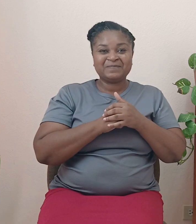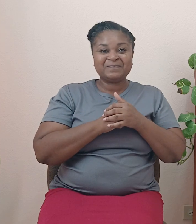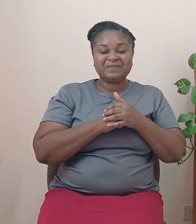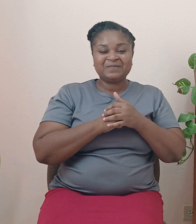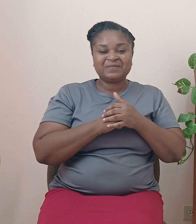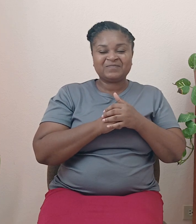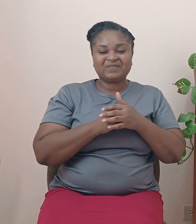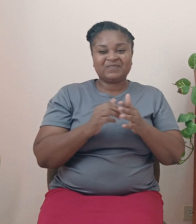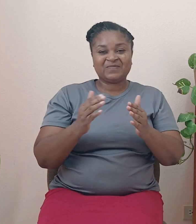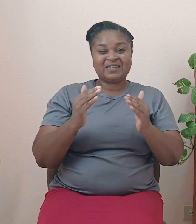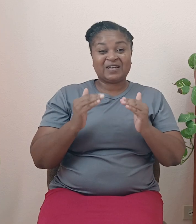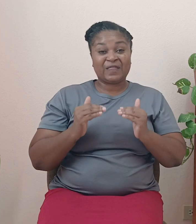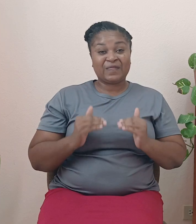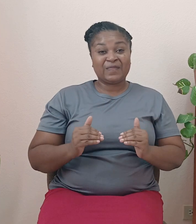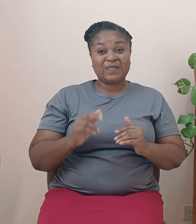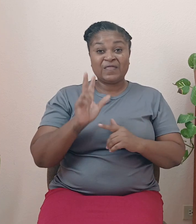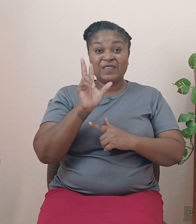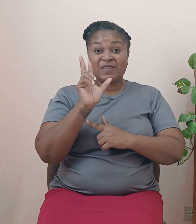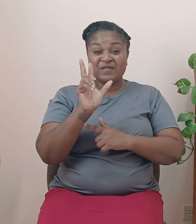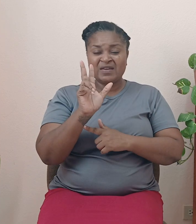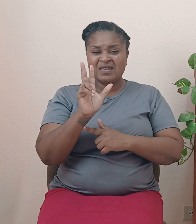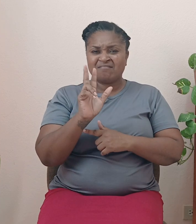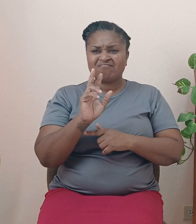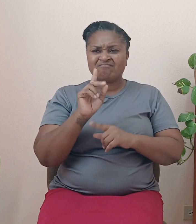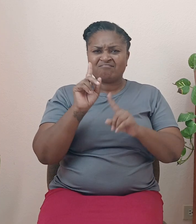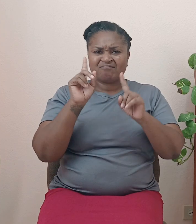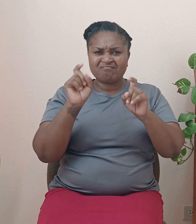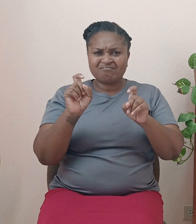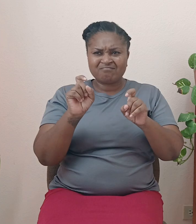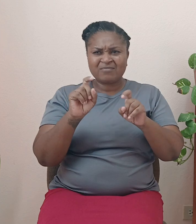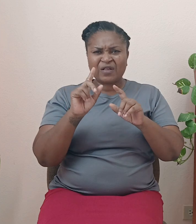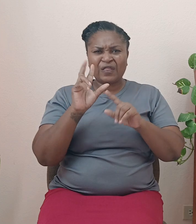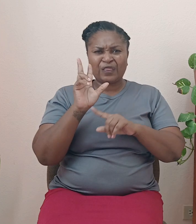Three. Who were Obed's parents?